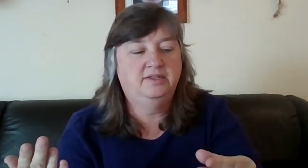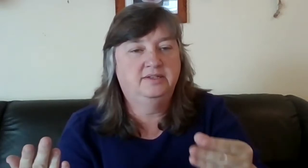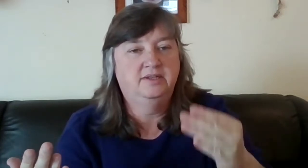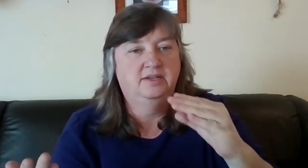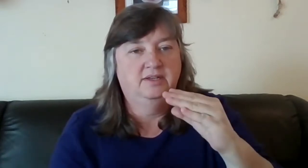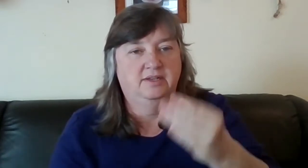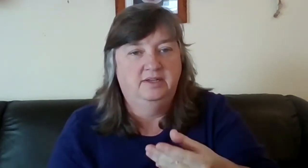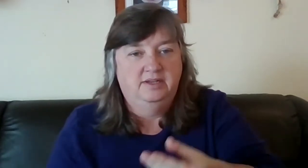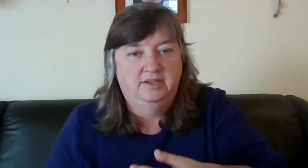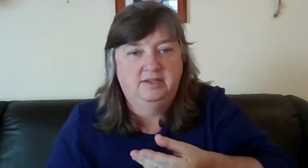hands